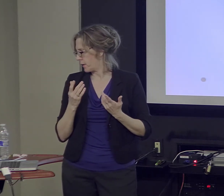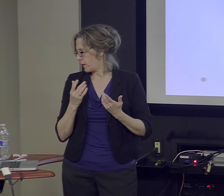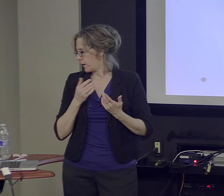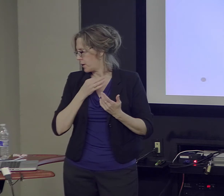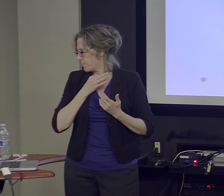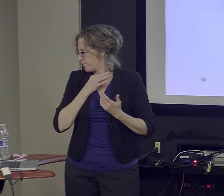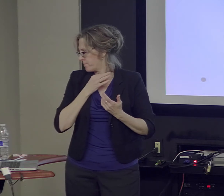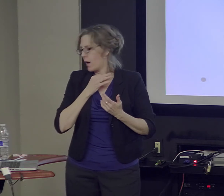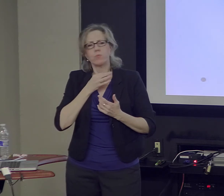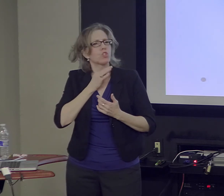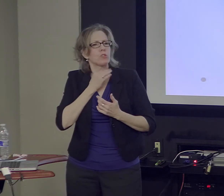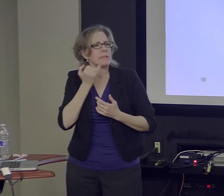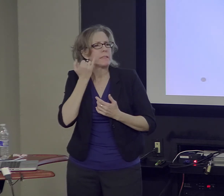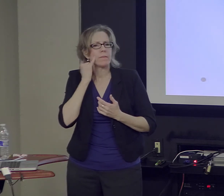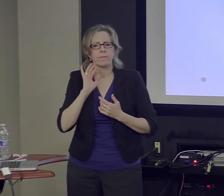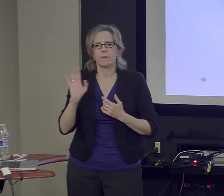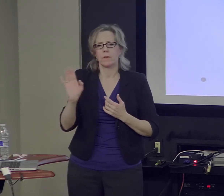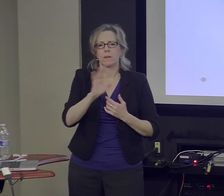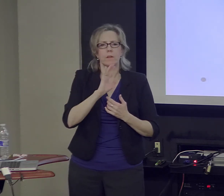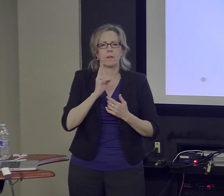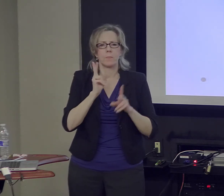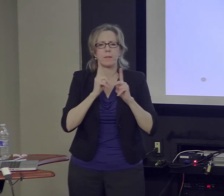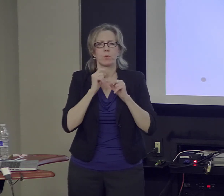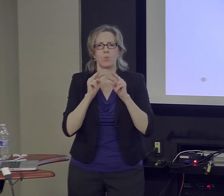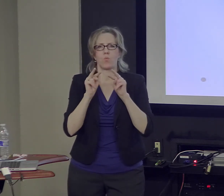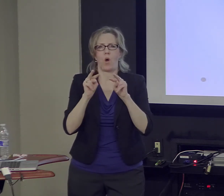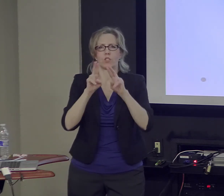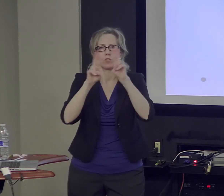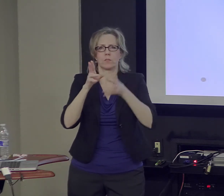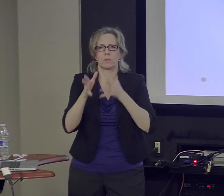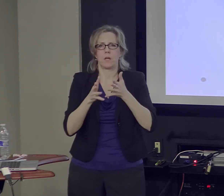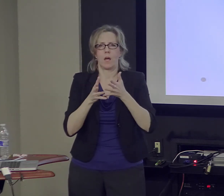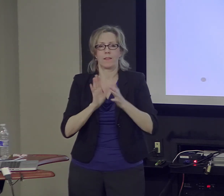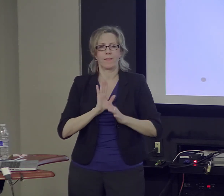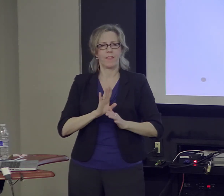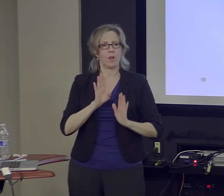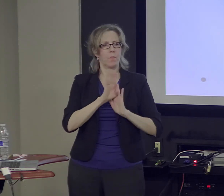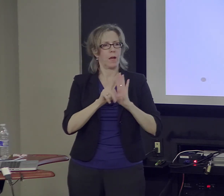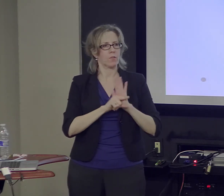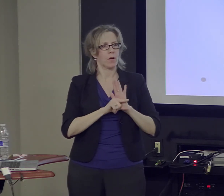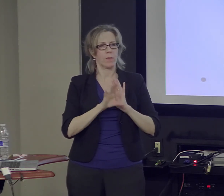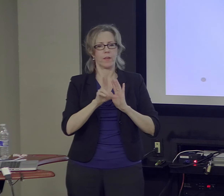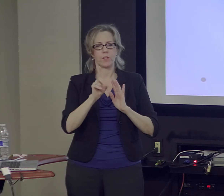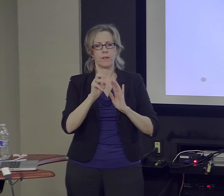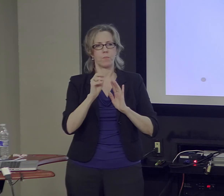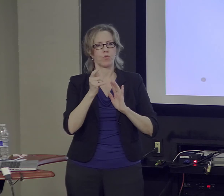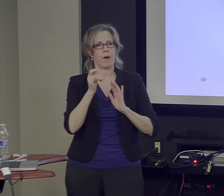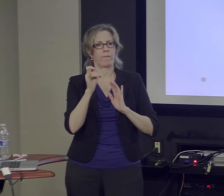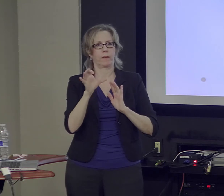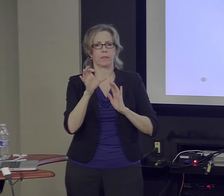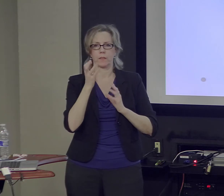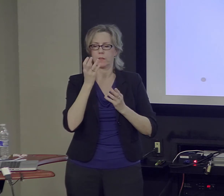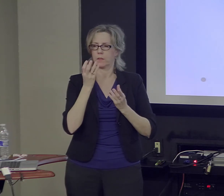And determining which language has an impact on comprehension. If a participant were